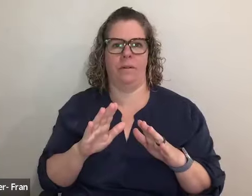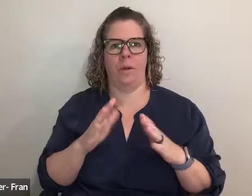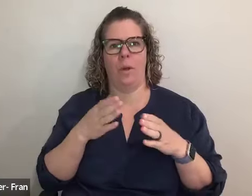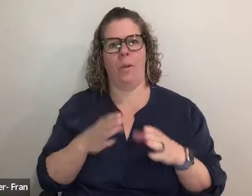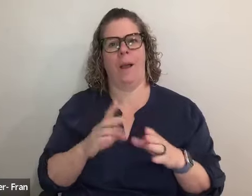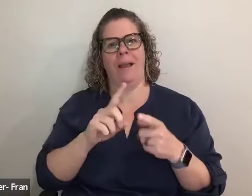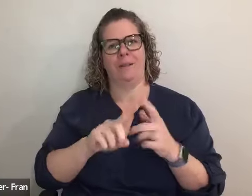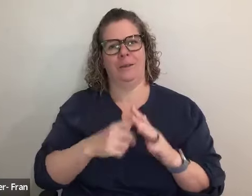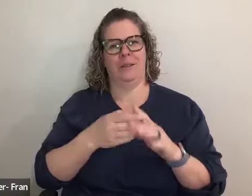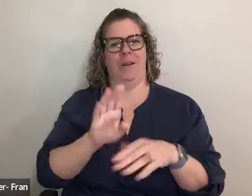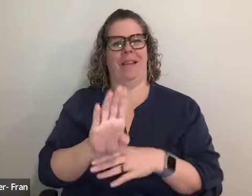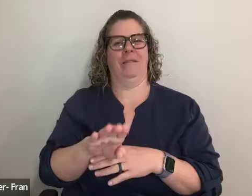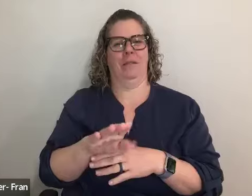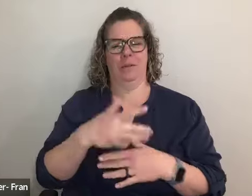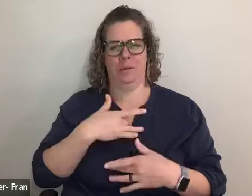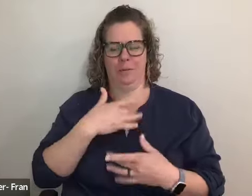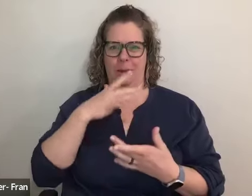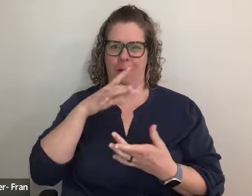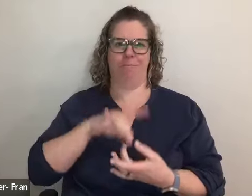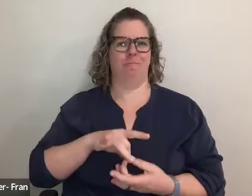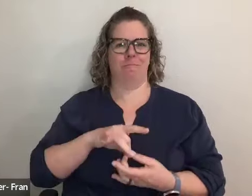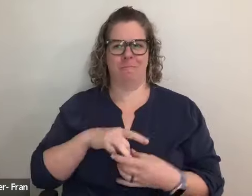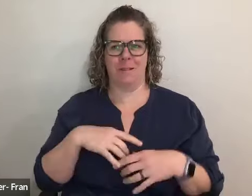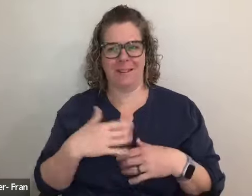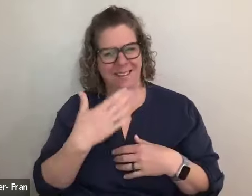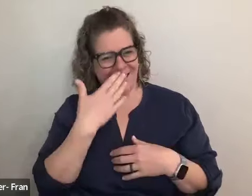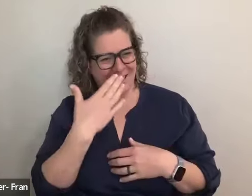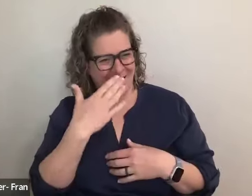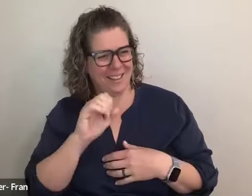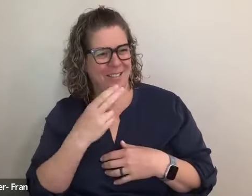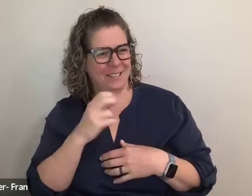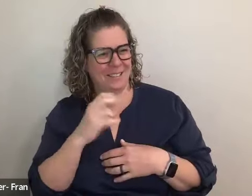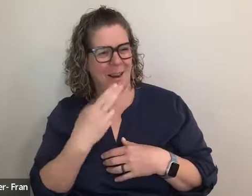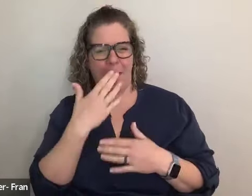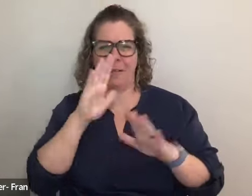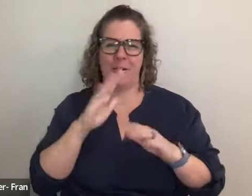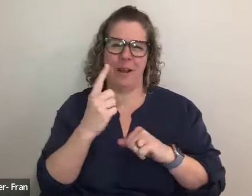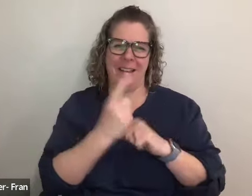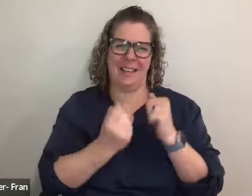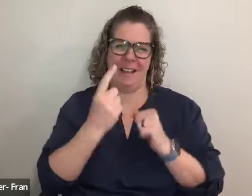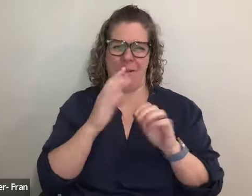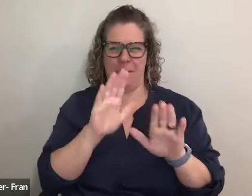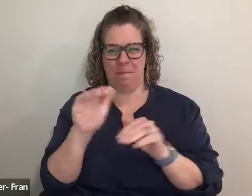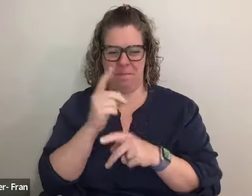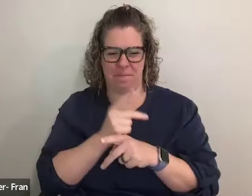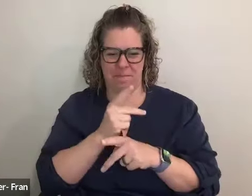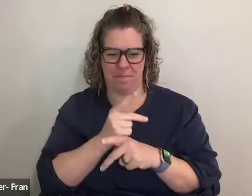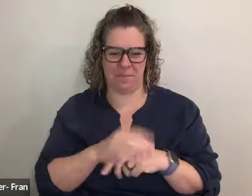the afternoon. Thank you. Have a great day, everyone.